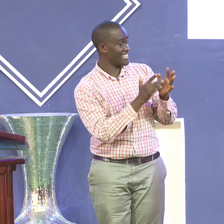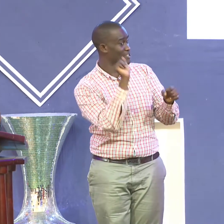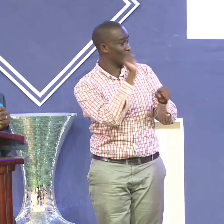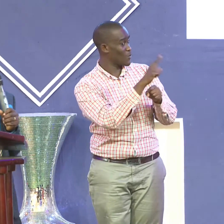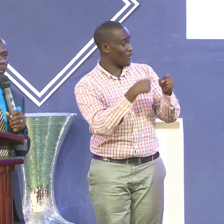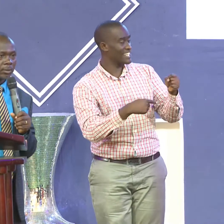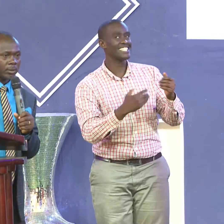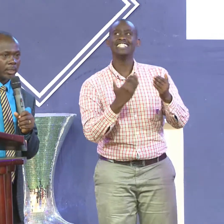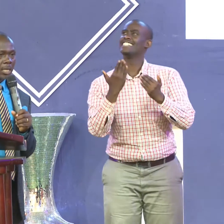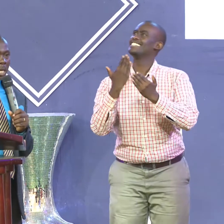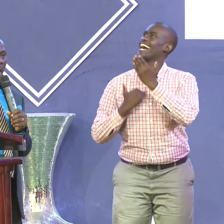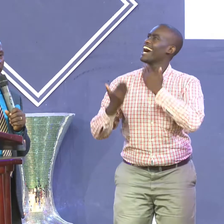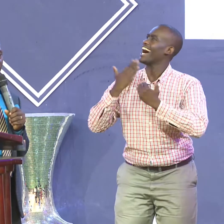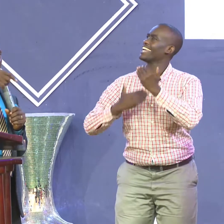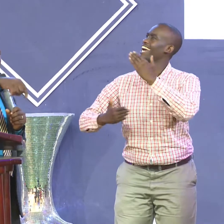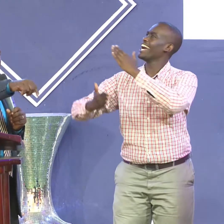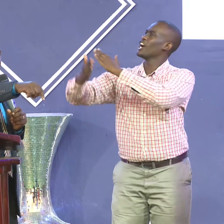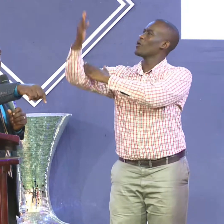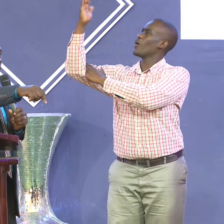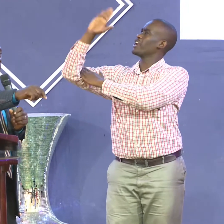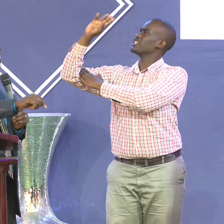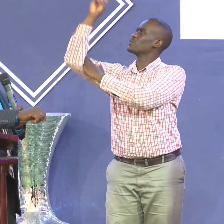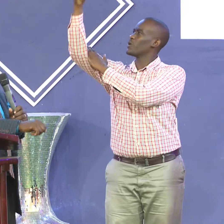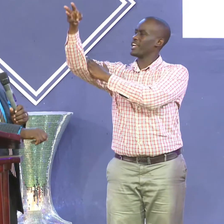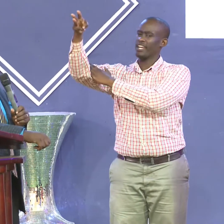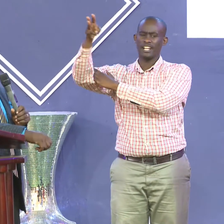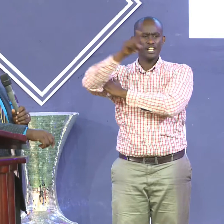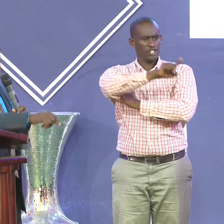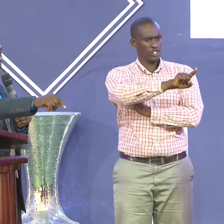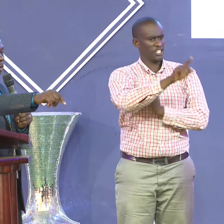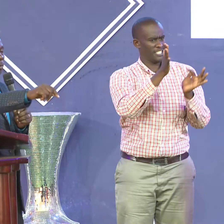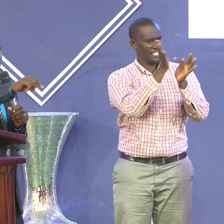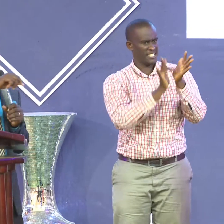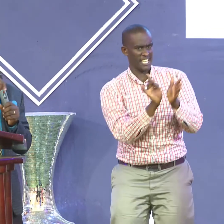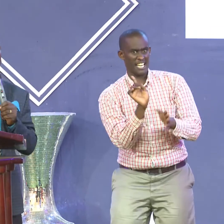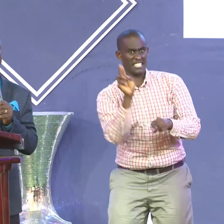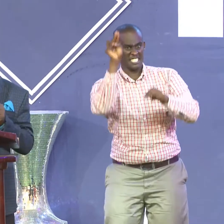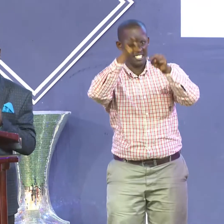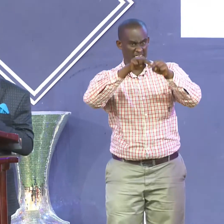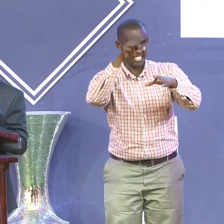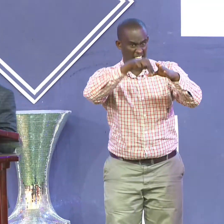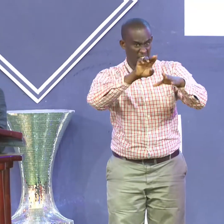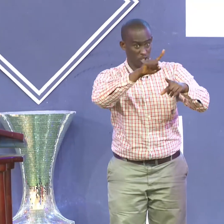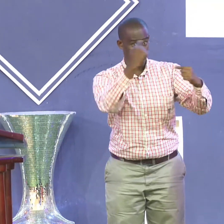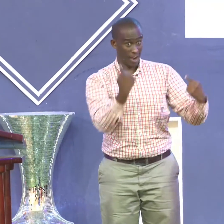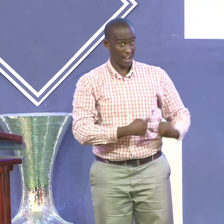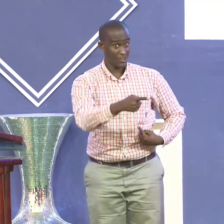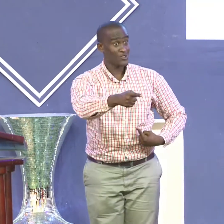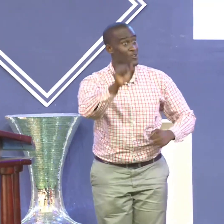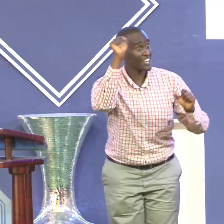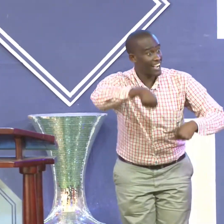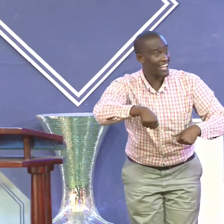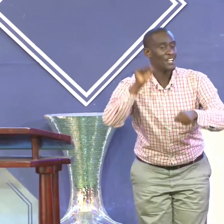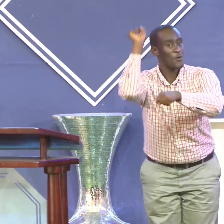And he desired to do the will of God to sit in your heart. And you overcome that love